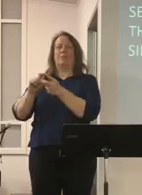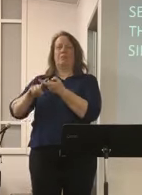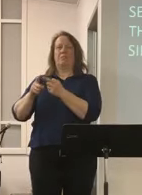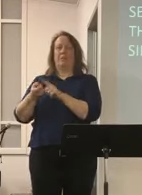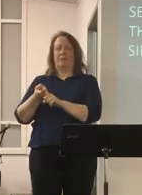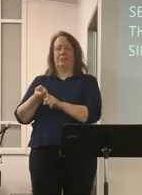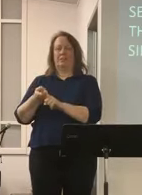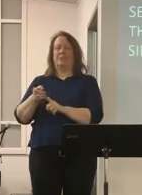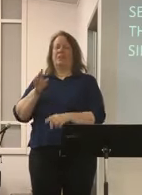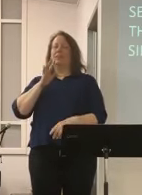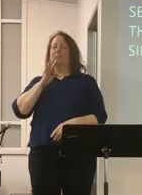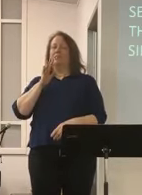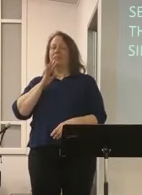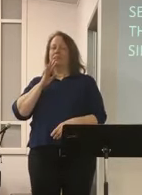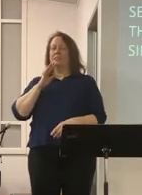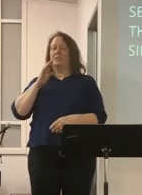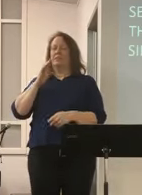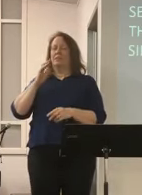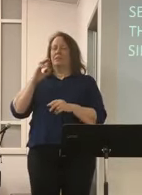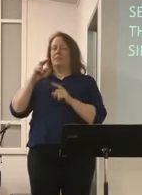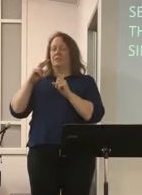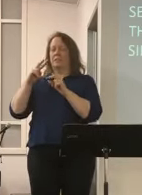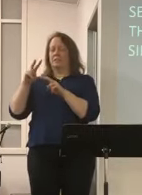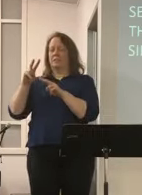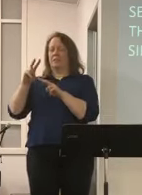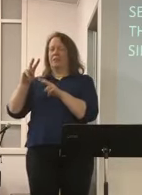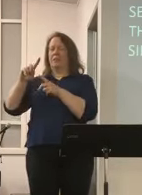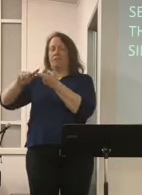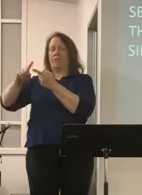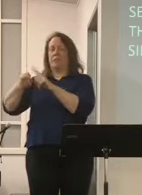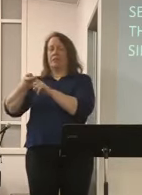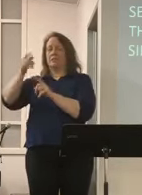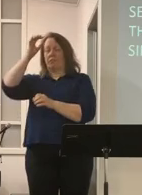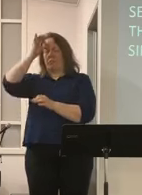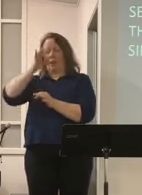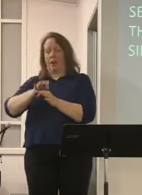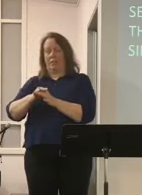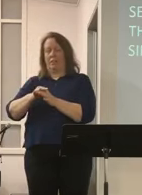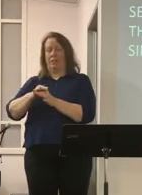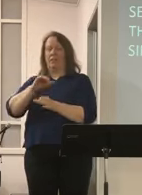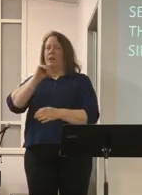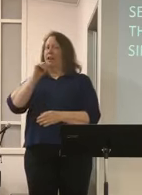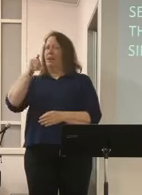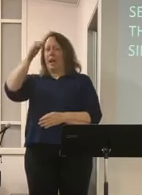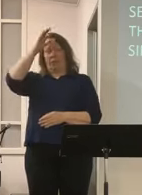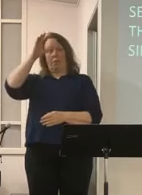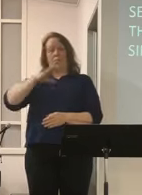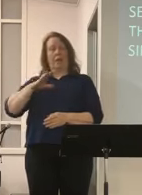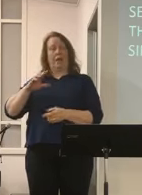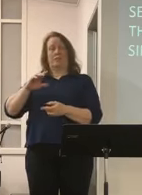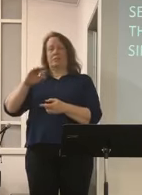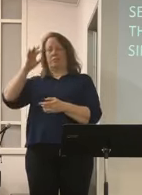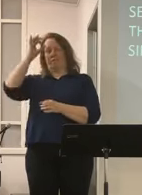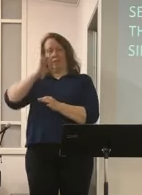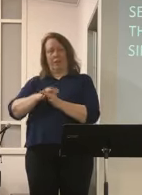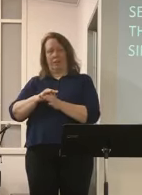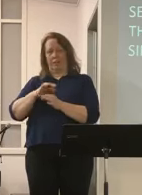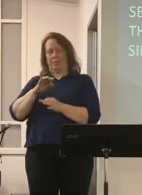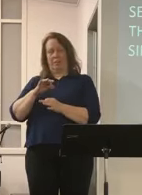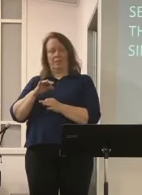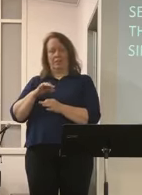with the friends. He says, seeing their faith, the friend's faith, not the guy's faith. Typically, he